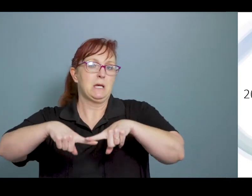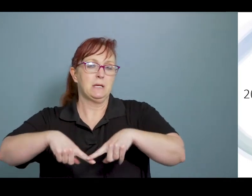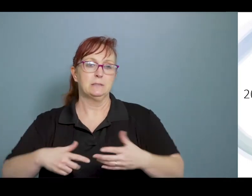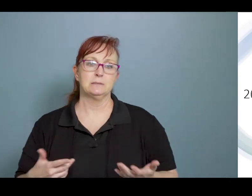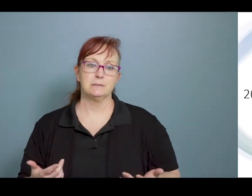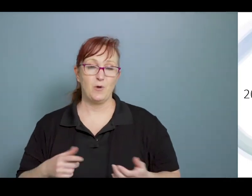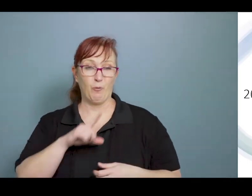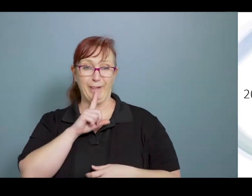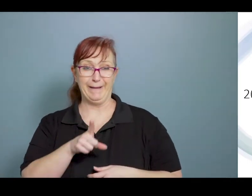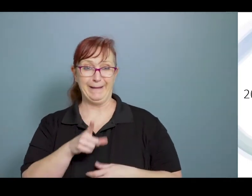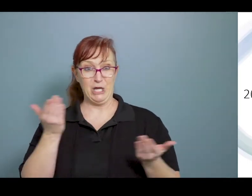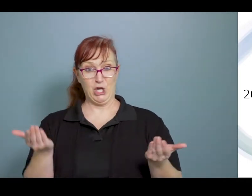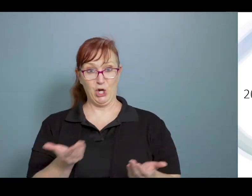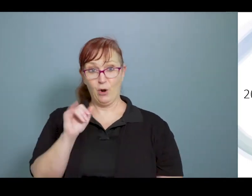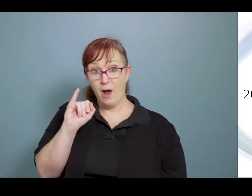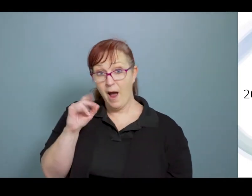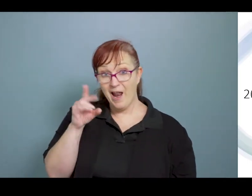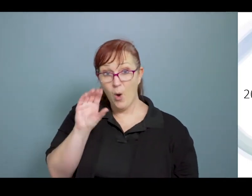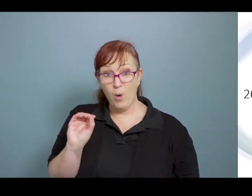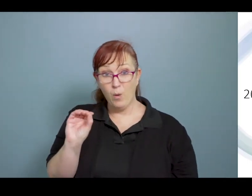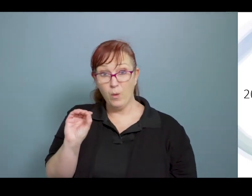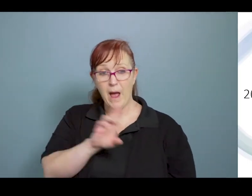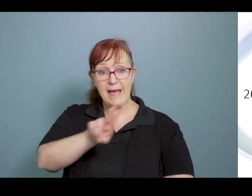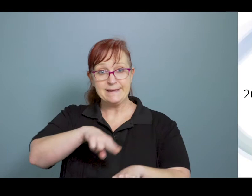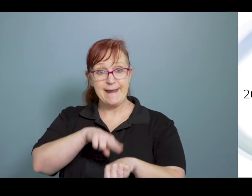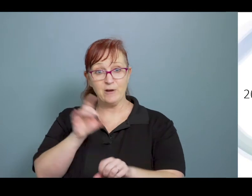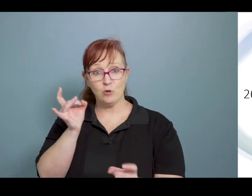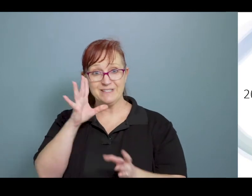We are lucky enough to live in Idaho where natural disasters aren't